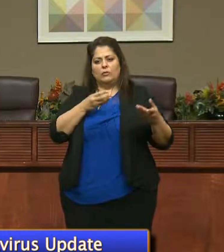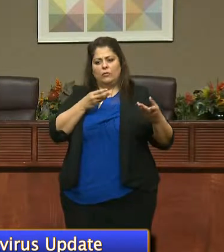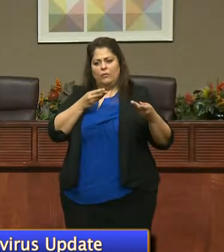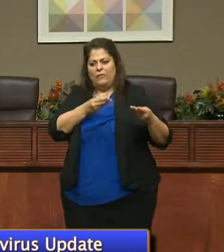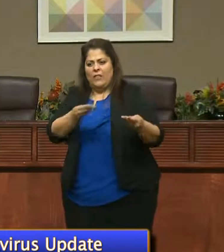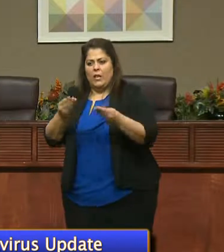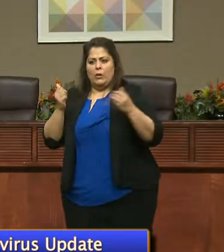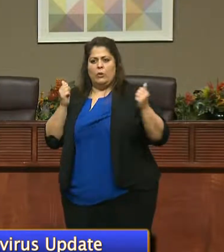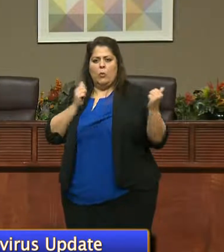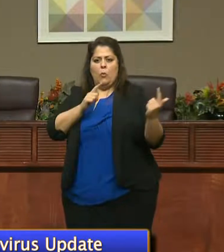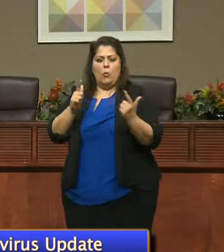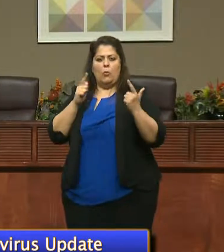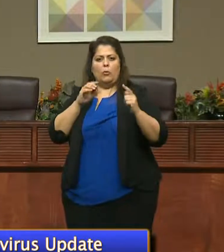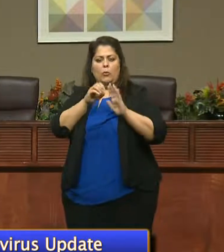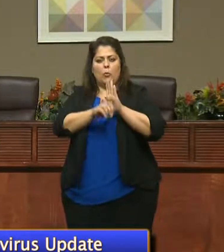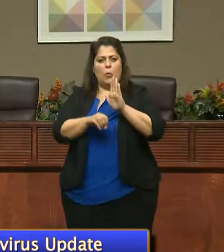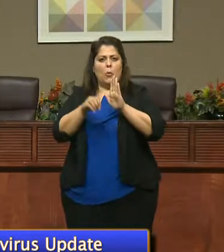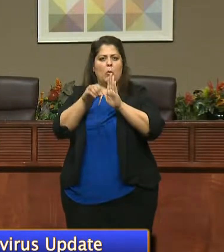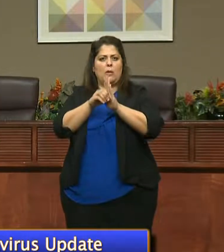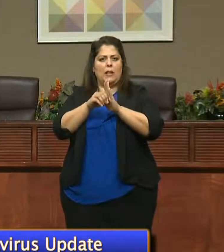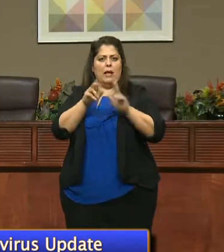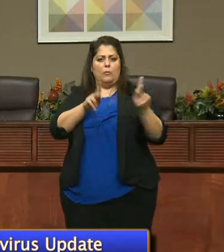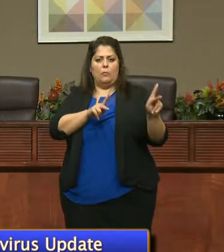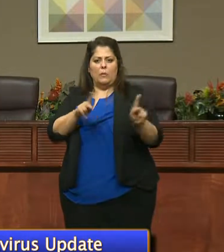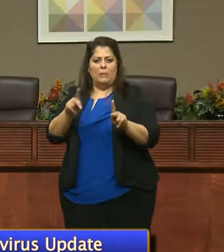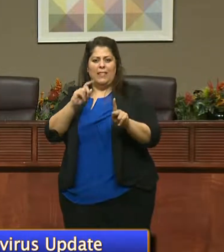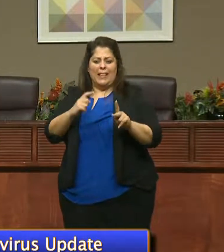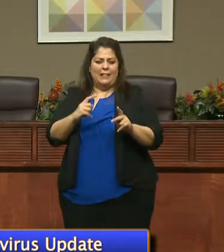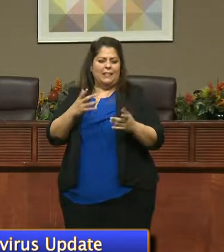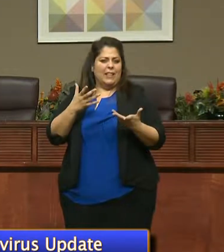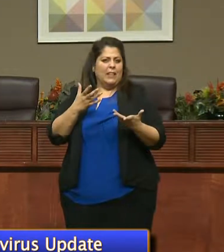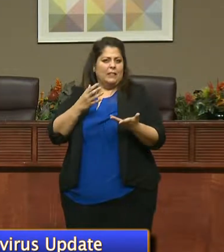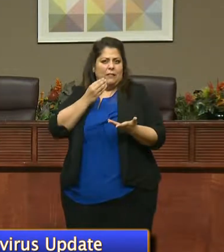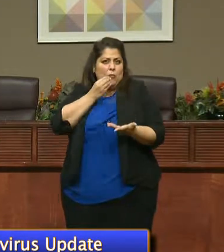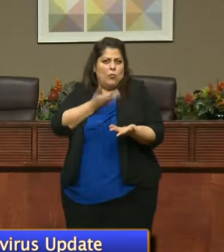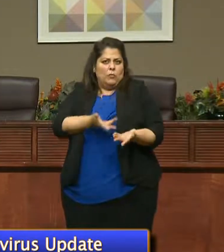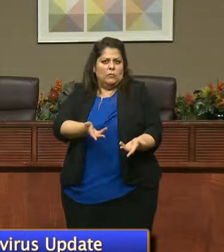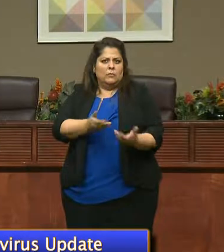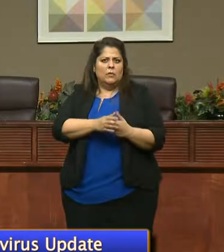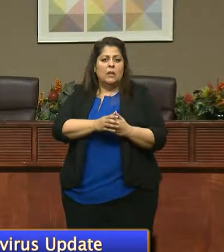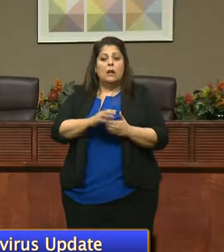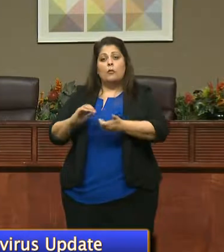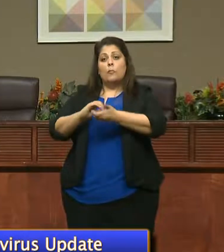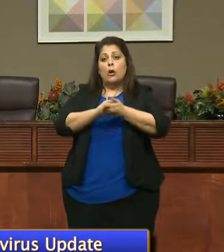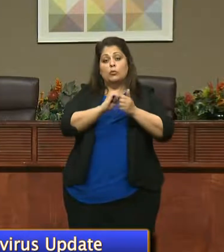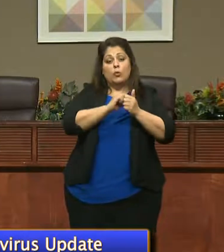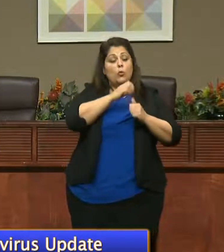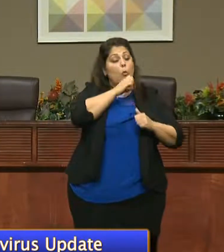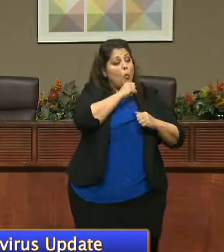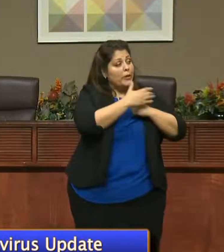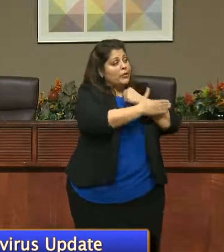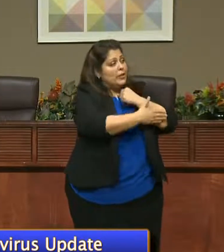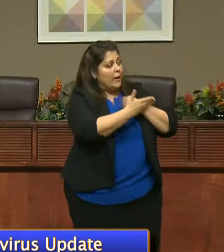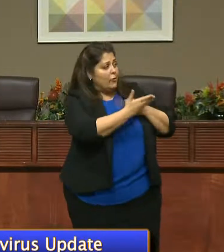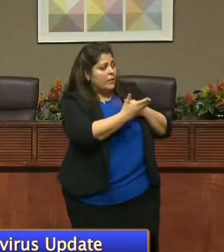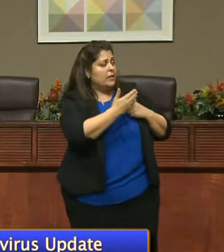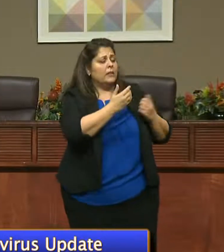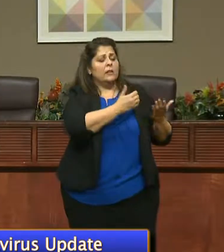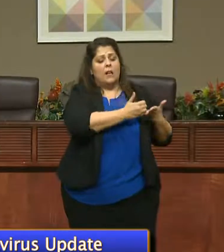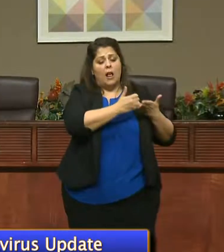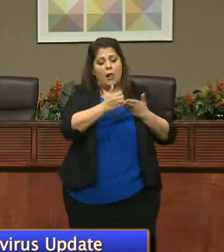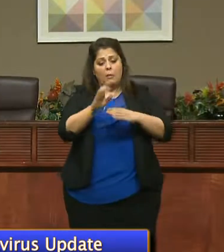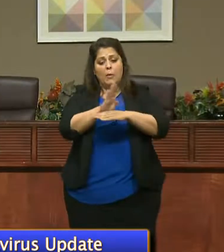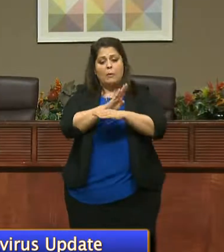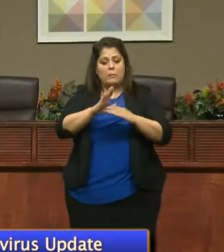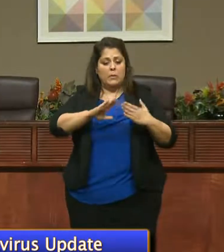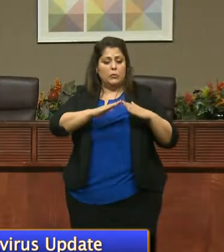need. And thanks to our partnership with Orange County, we're going to help our business community operate